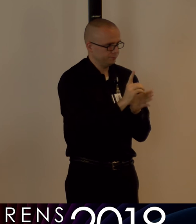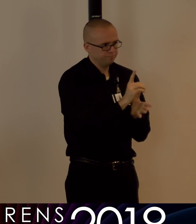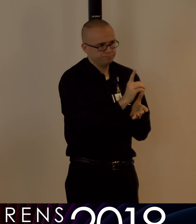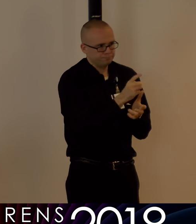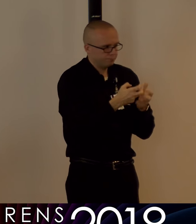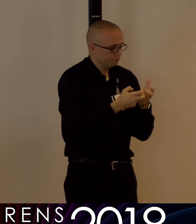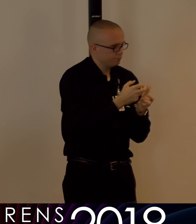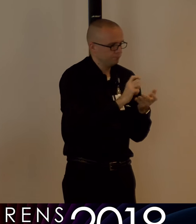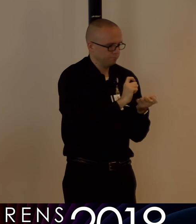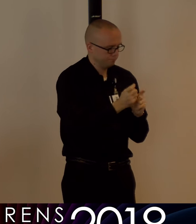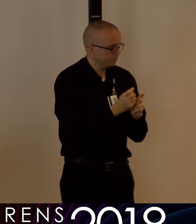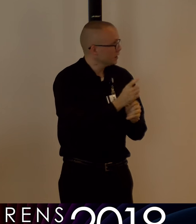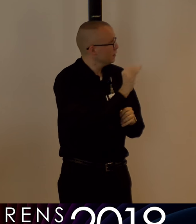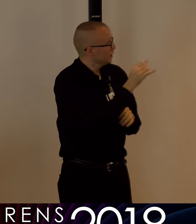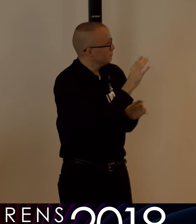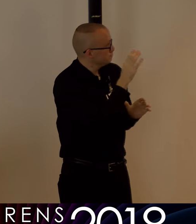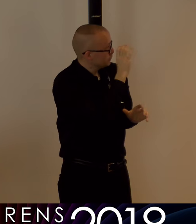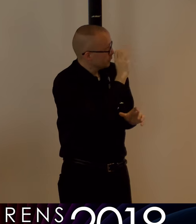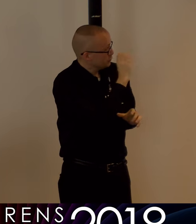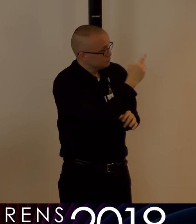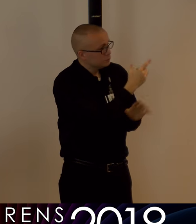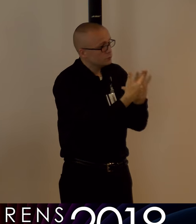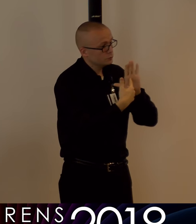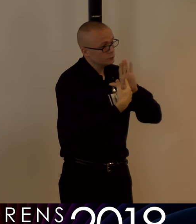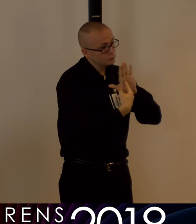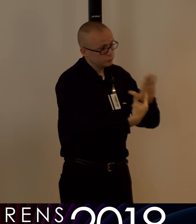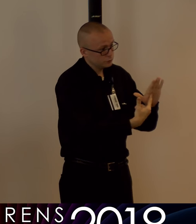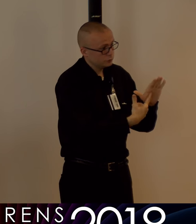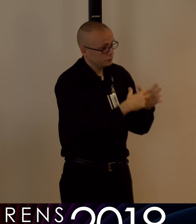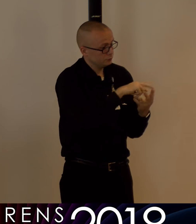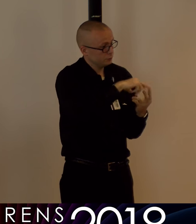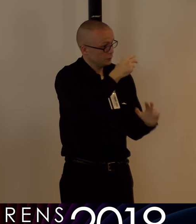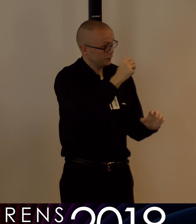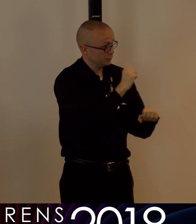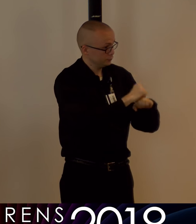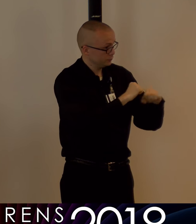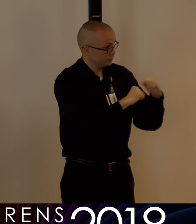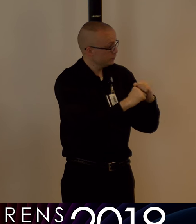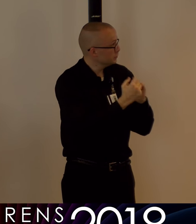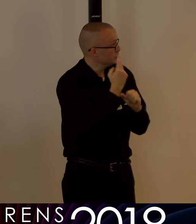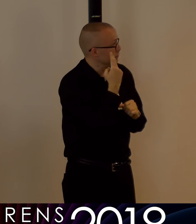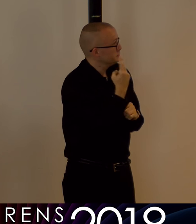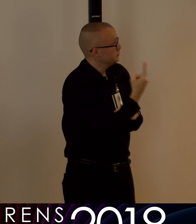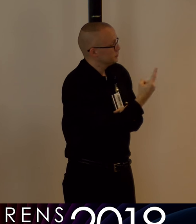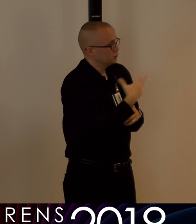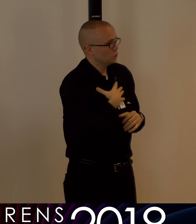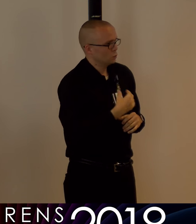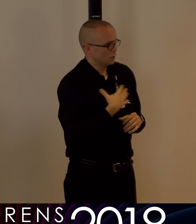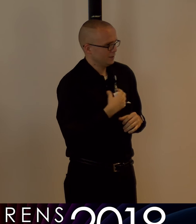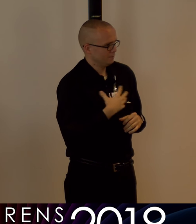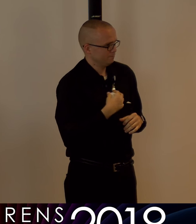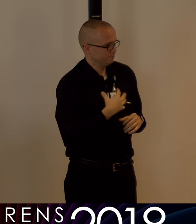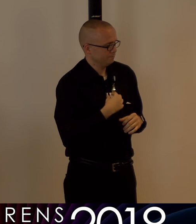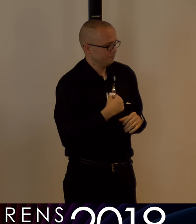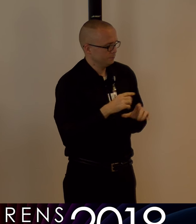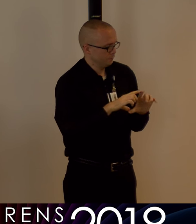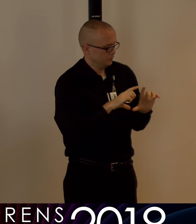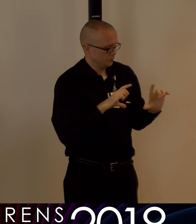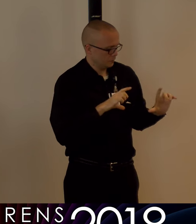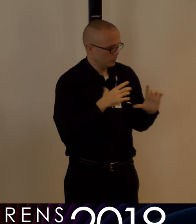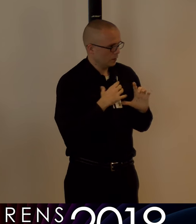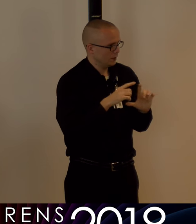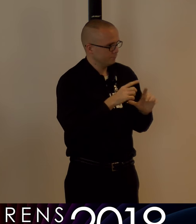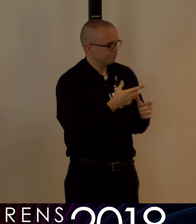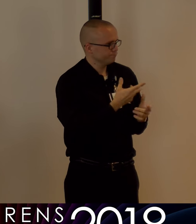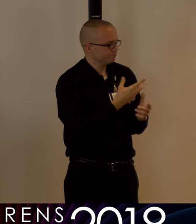is a cartoon which shows you the gene structure. And what's shown here in the white rectangles